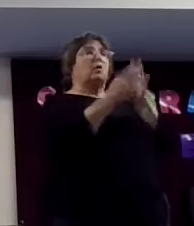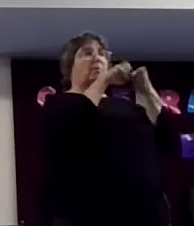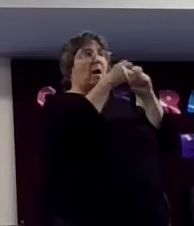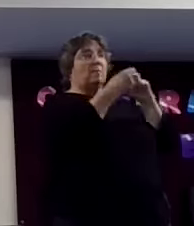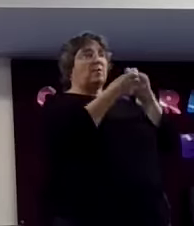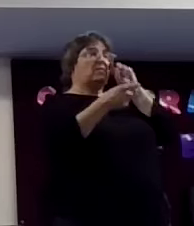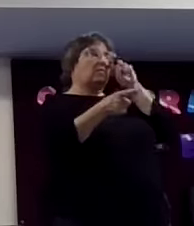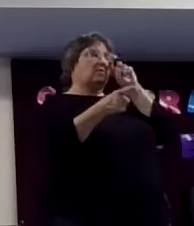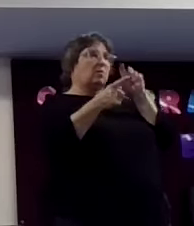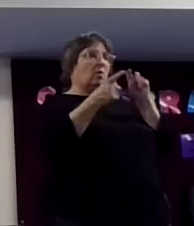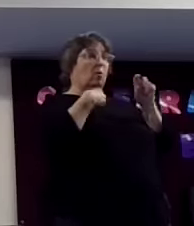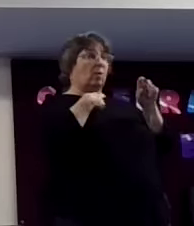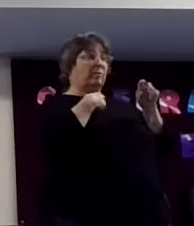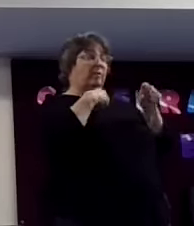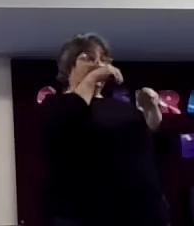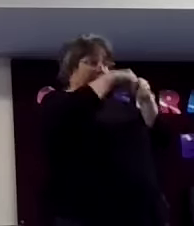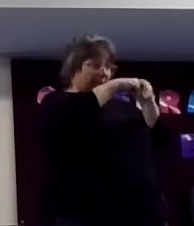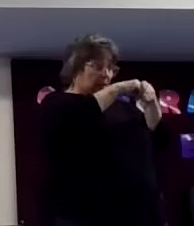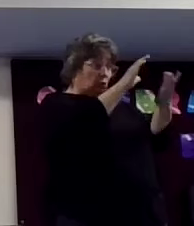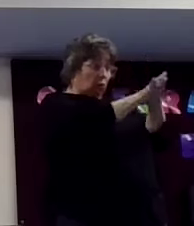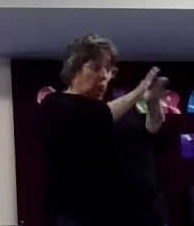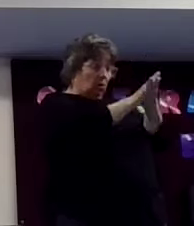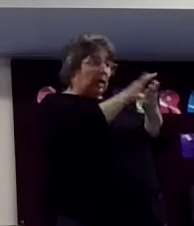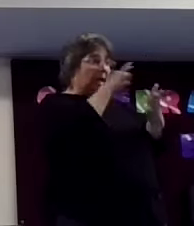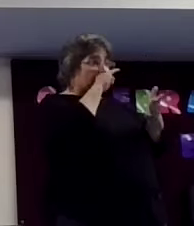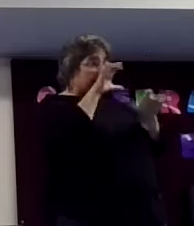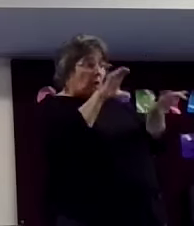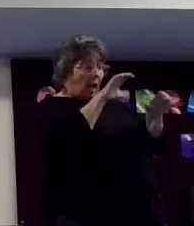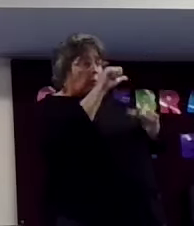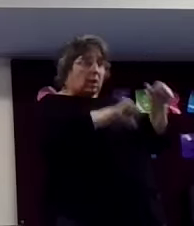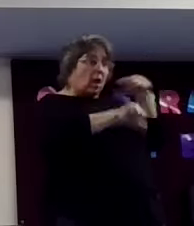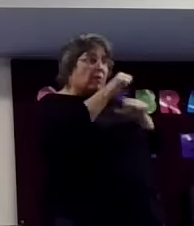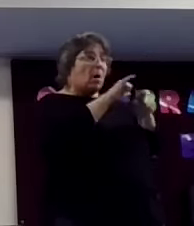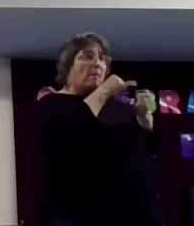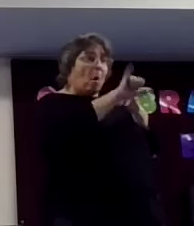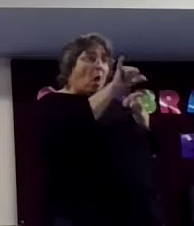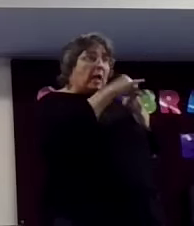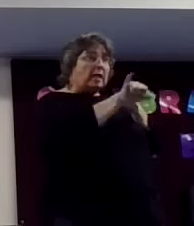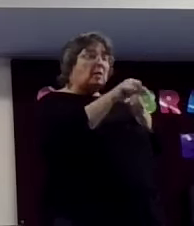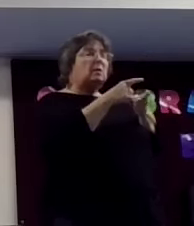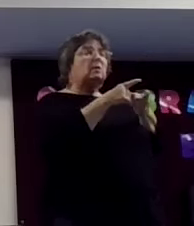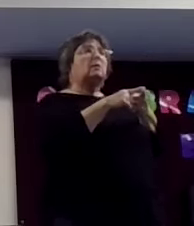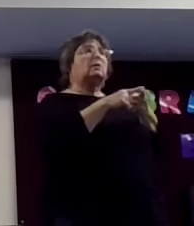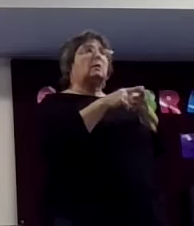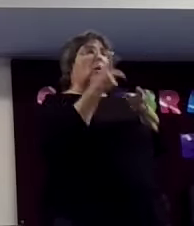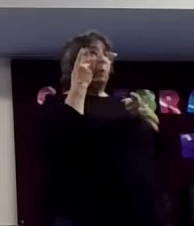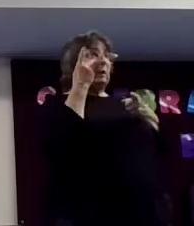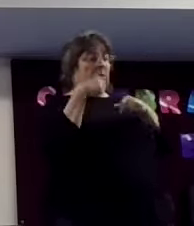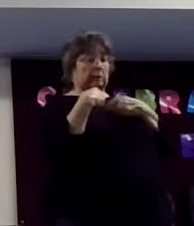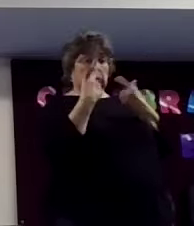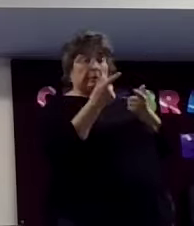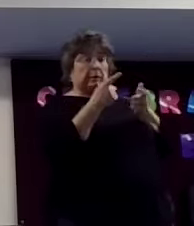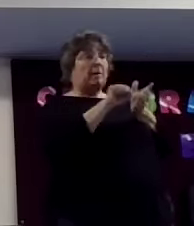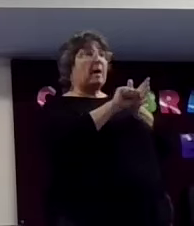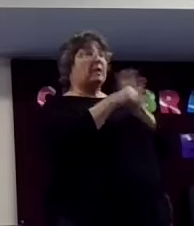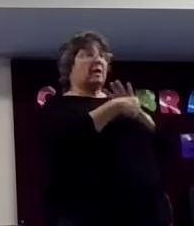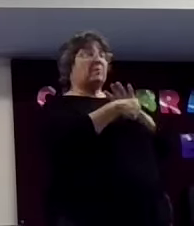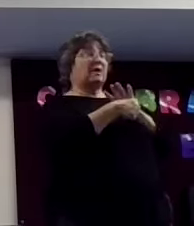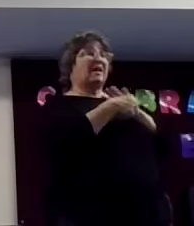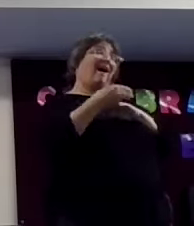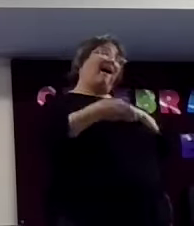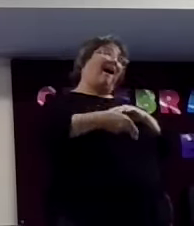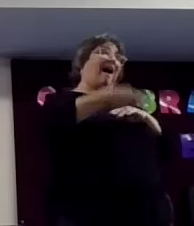problems that we've locked into the school, and then how kids are treating each other and they're being bullied. And we've seen since the pandemic, like